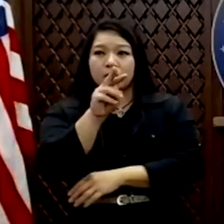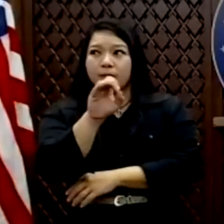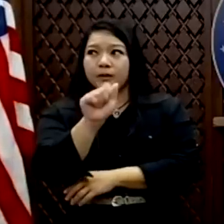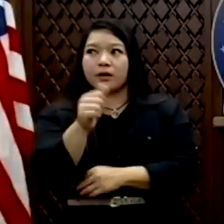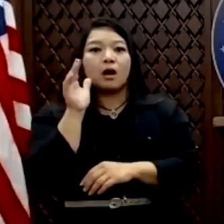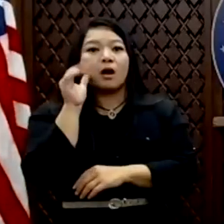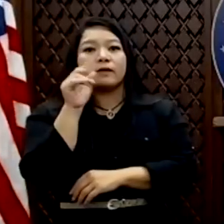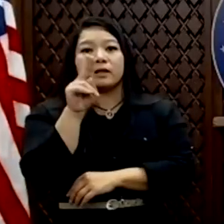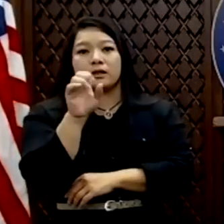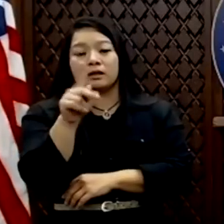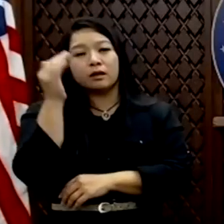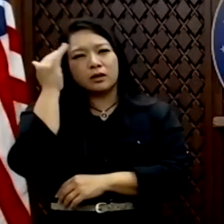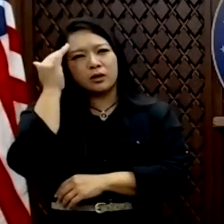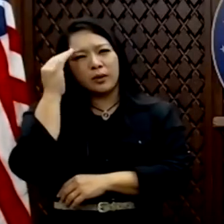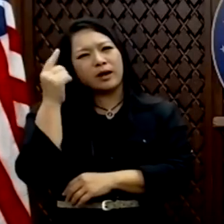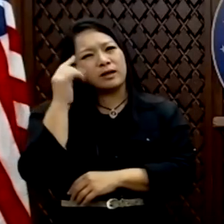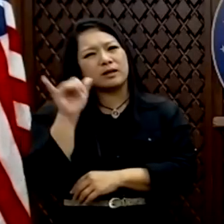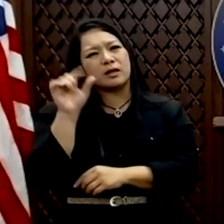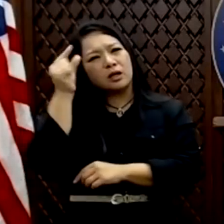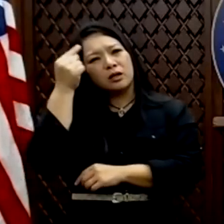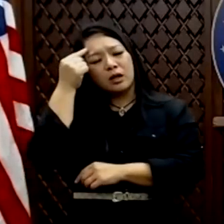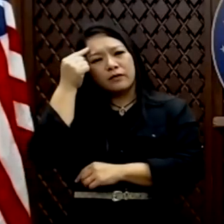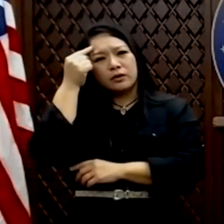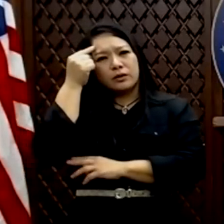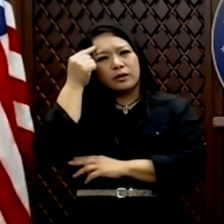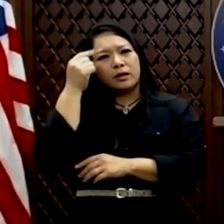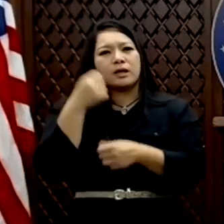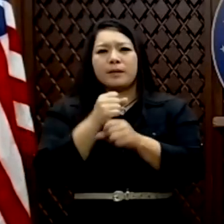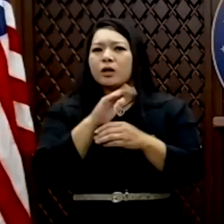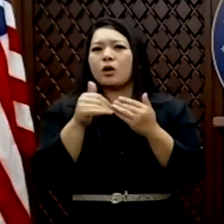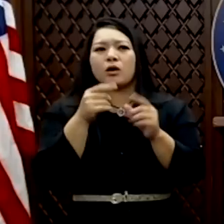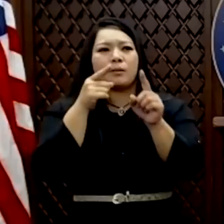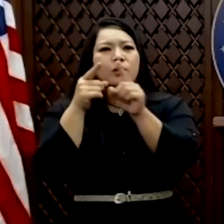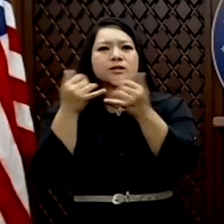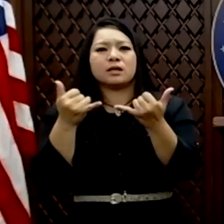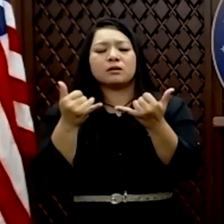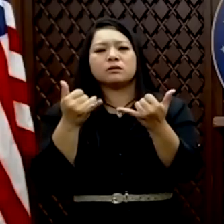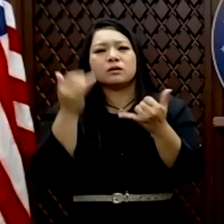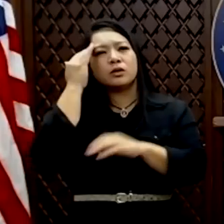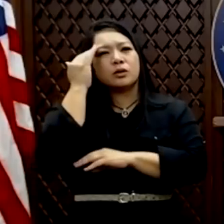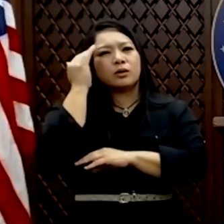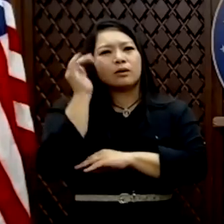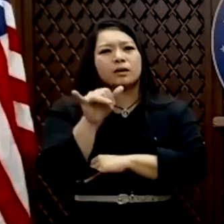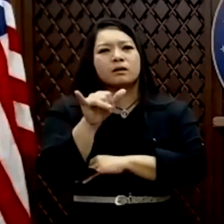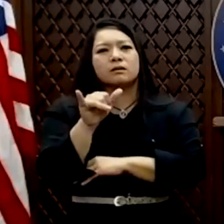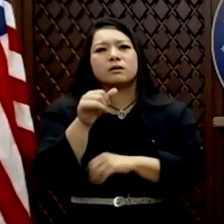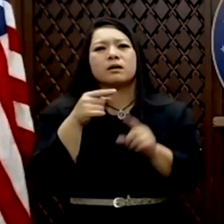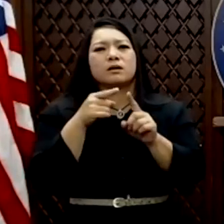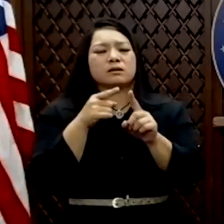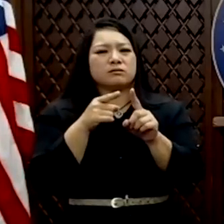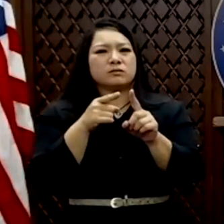Nick. I think the governor mainly hit all the main points there, is that, that this trajectory